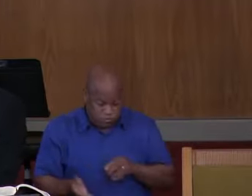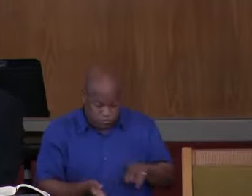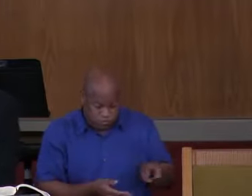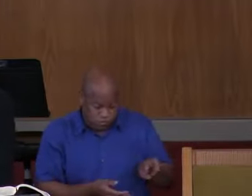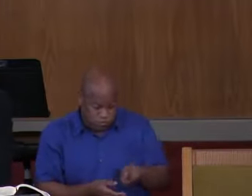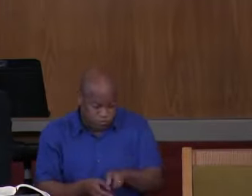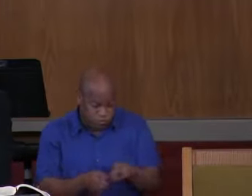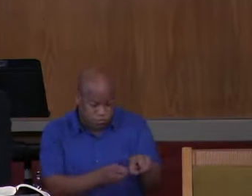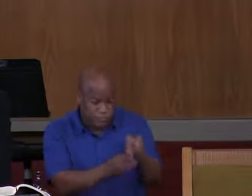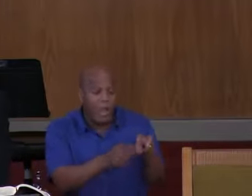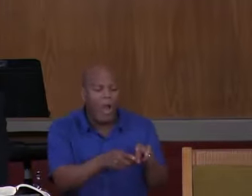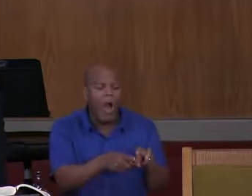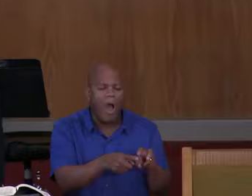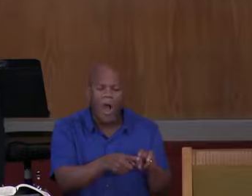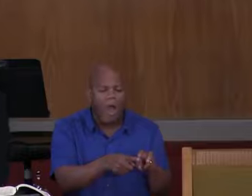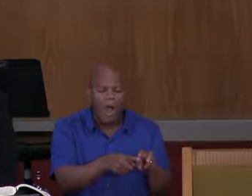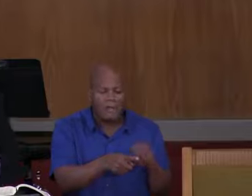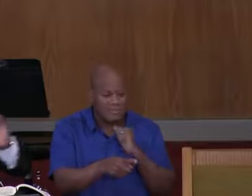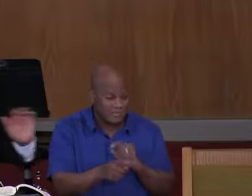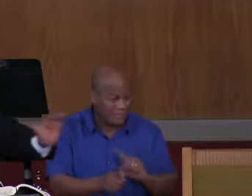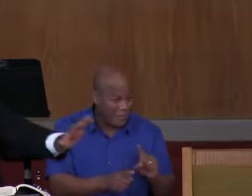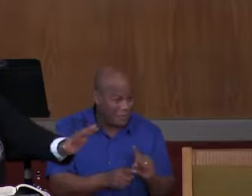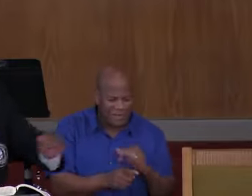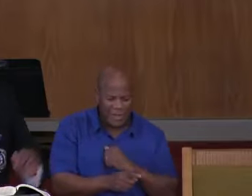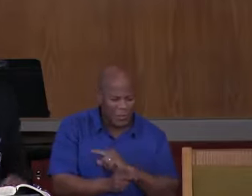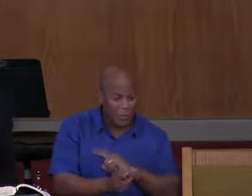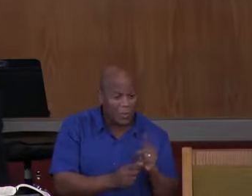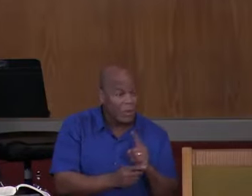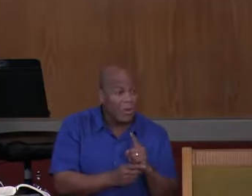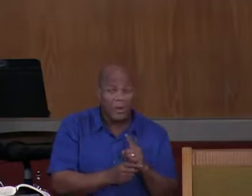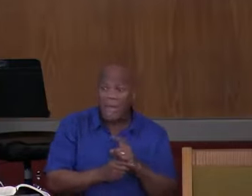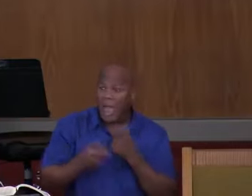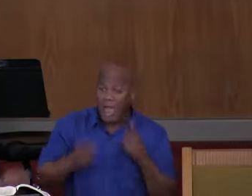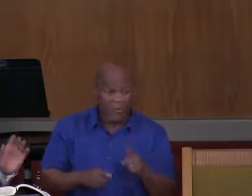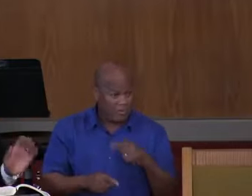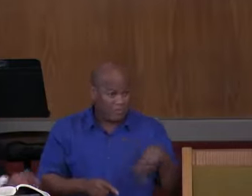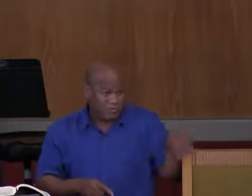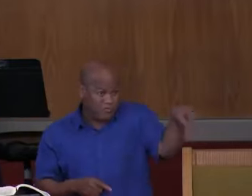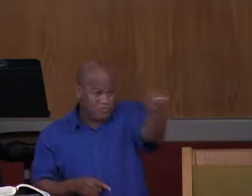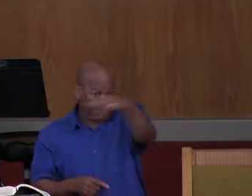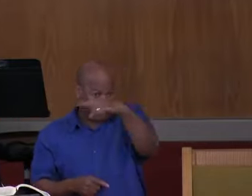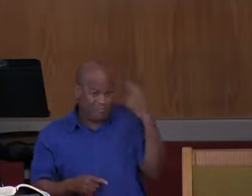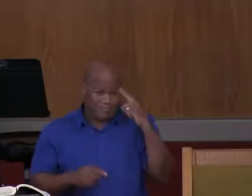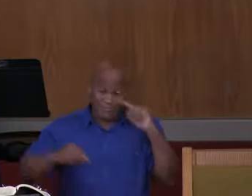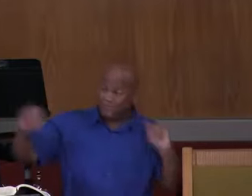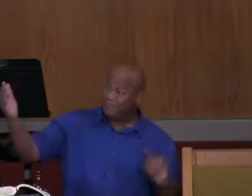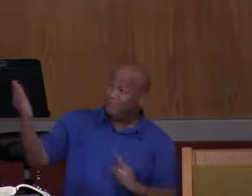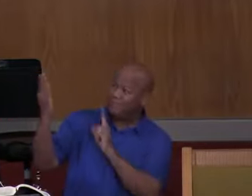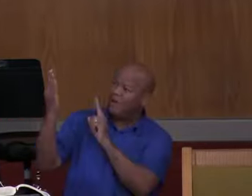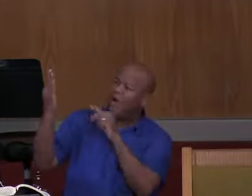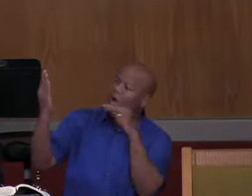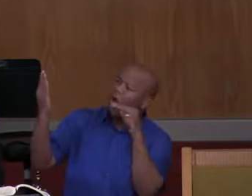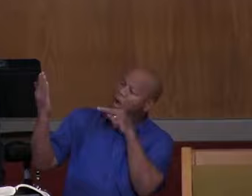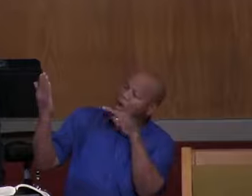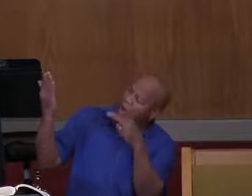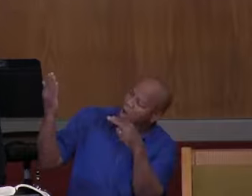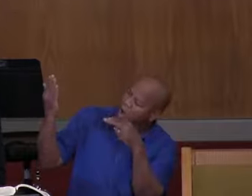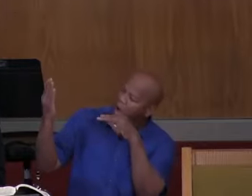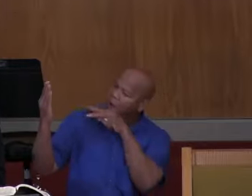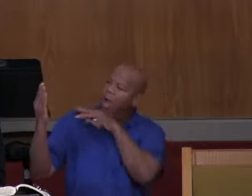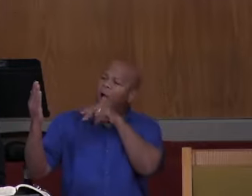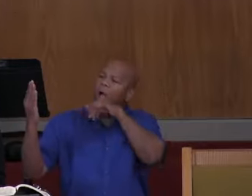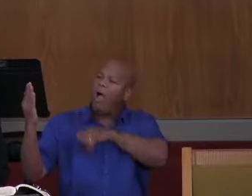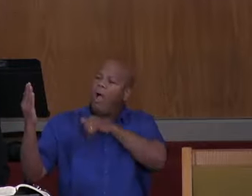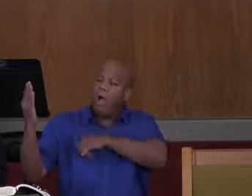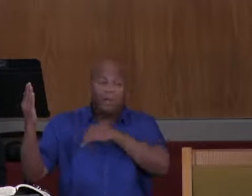that he might see, but he wasn't going to go. And some of the mountains in our face are just viewing points. And what did he